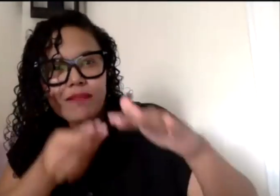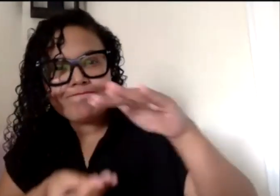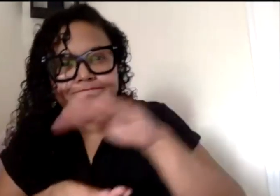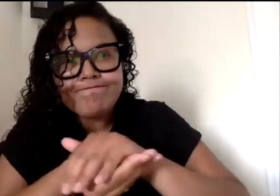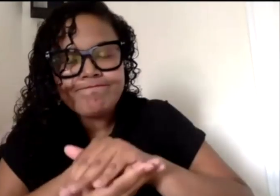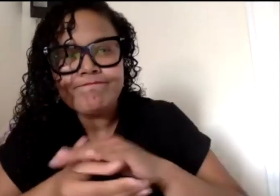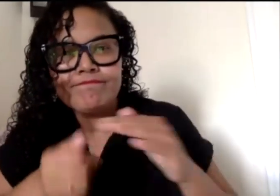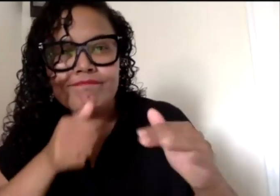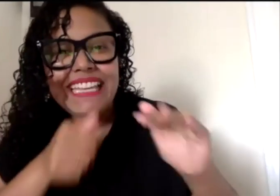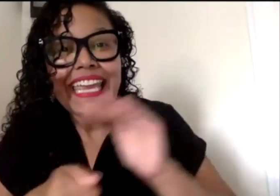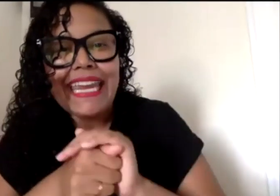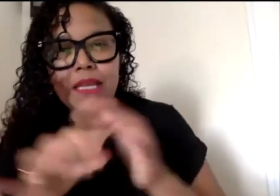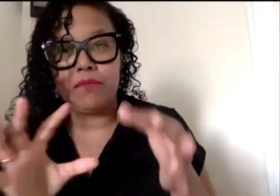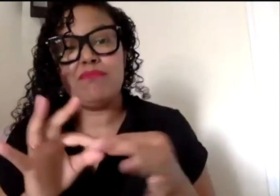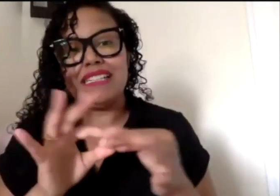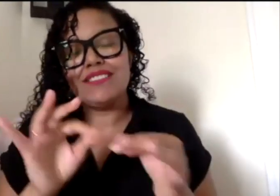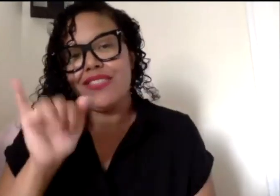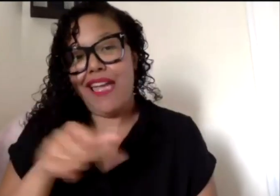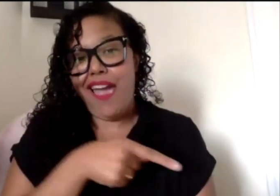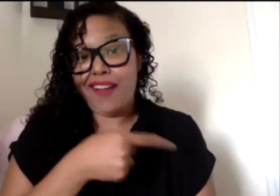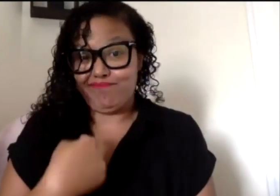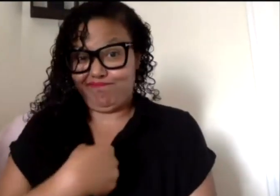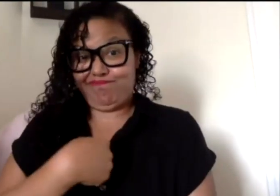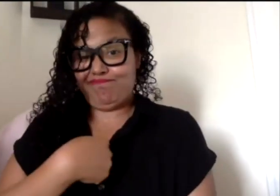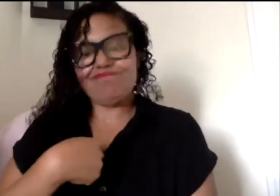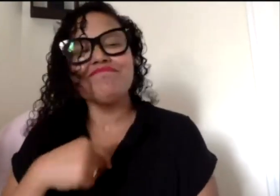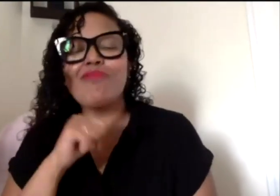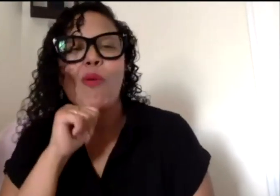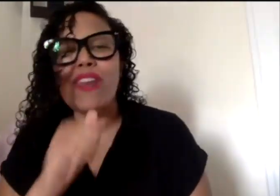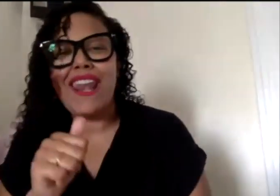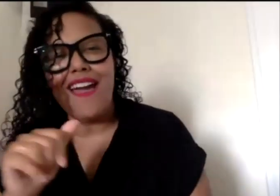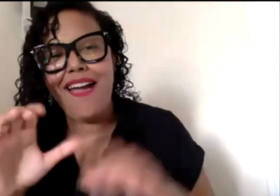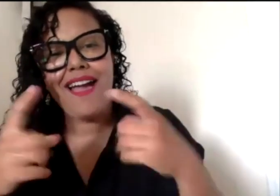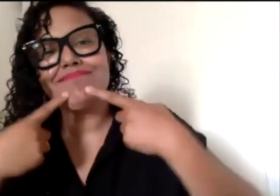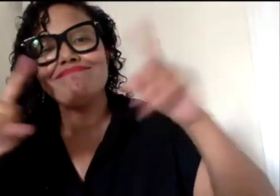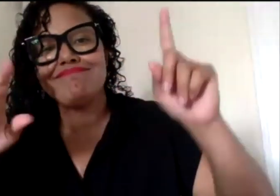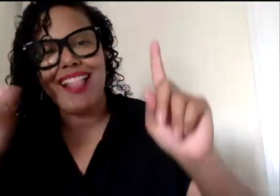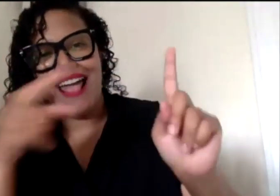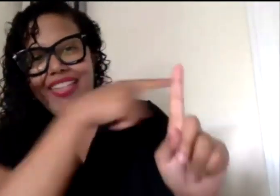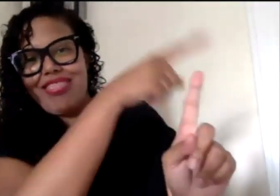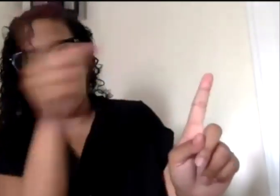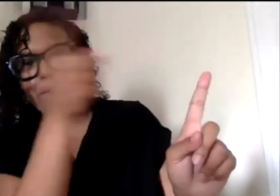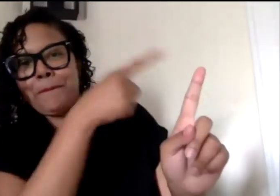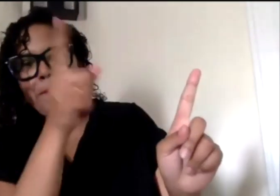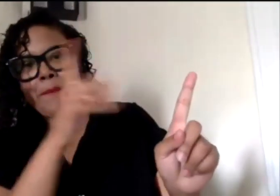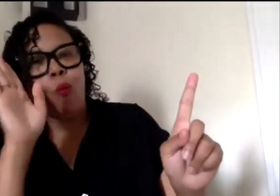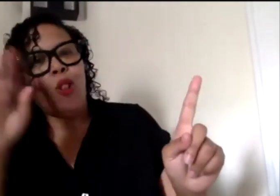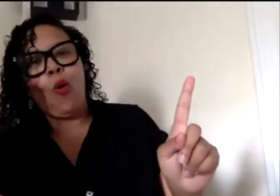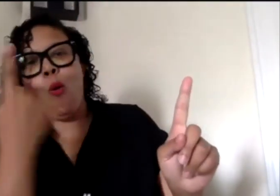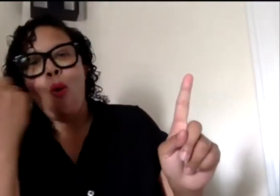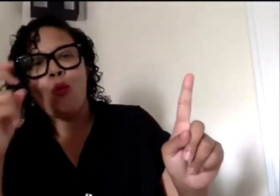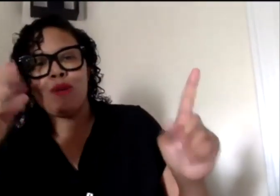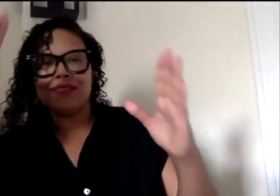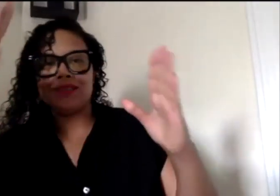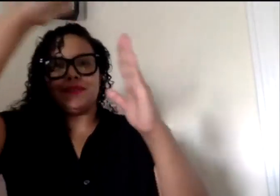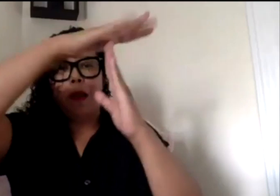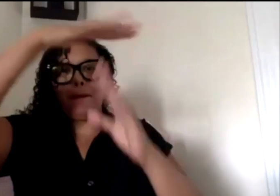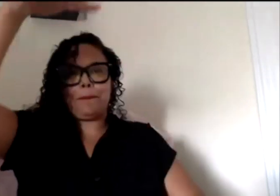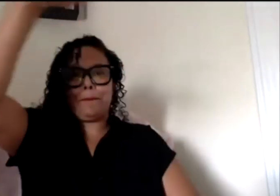often learning from people who don't look like me, then I may have a hidden message that I'm not